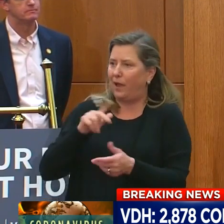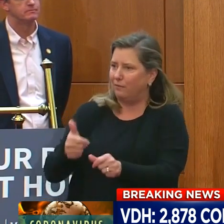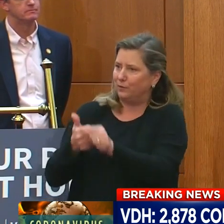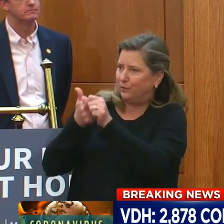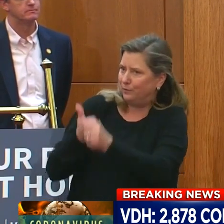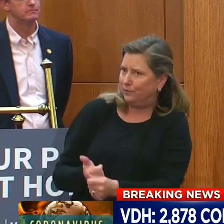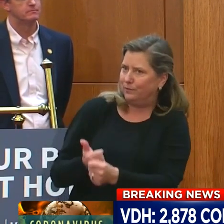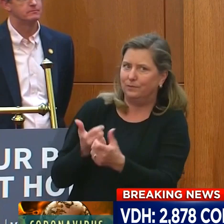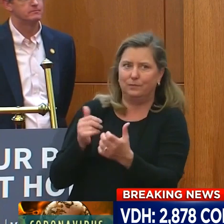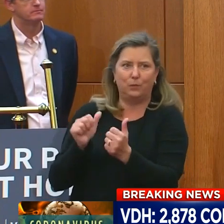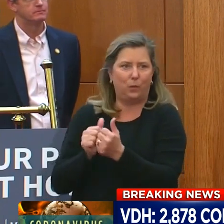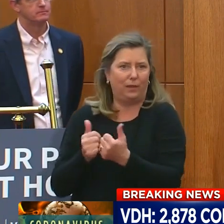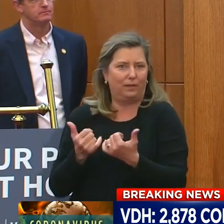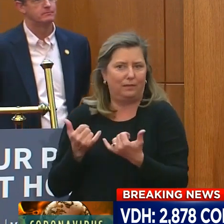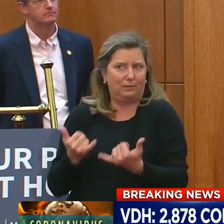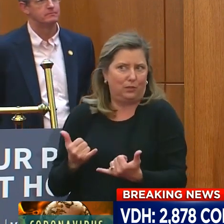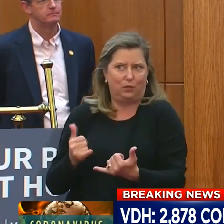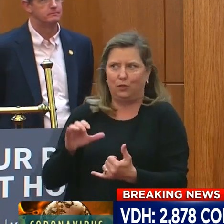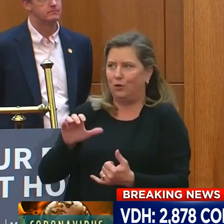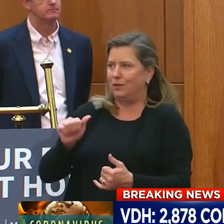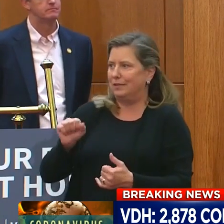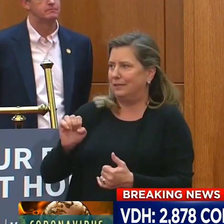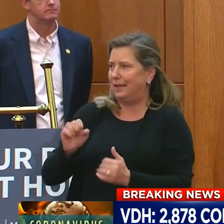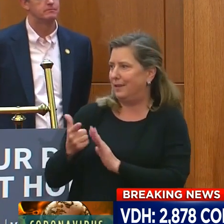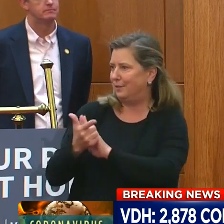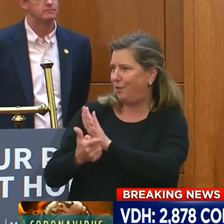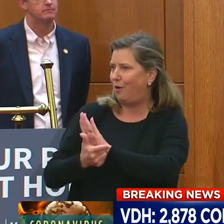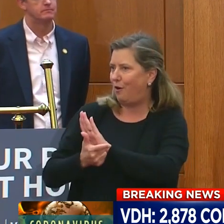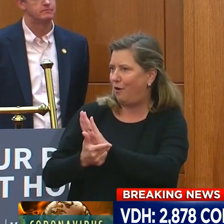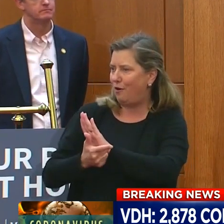with recent case law in